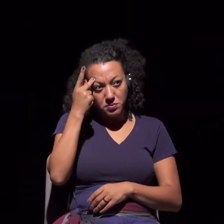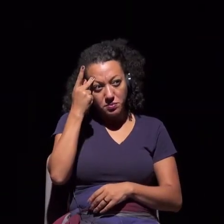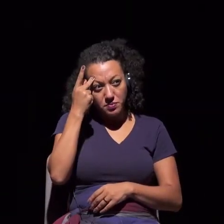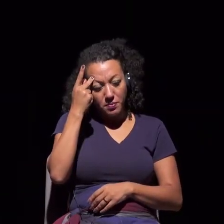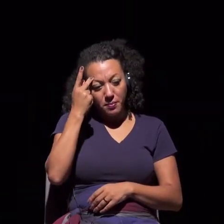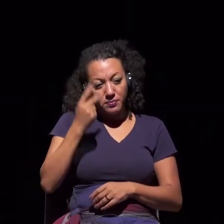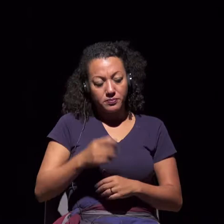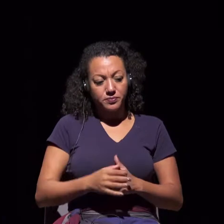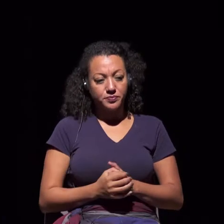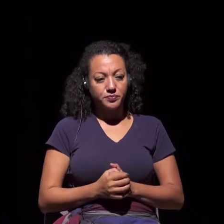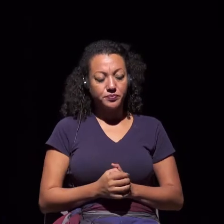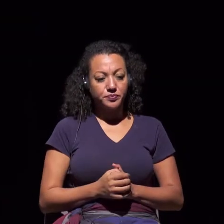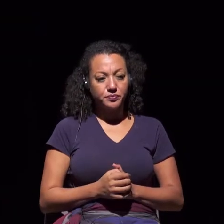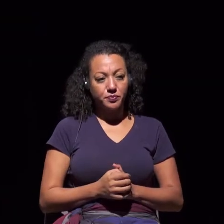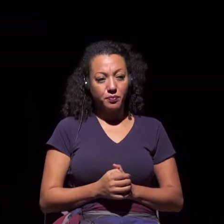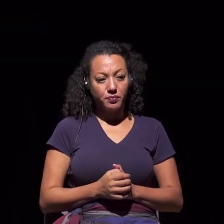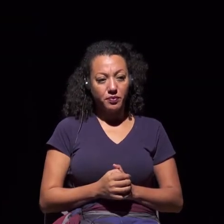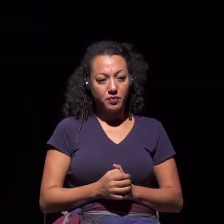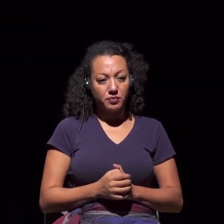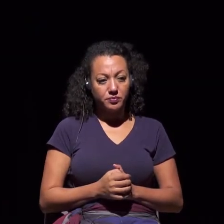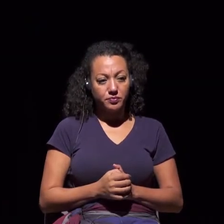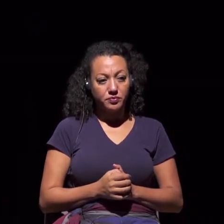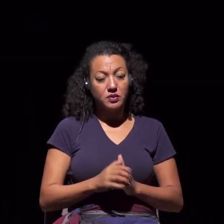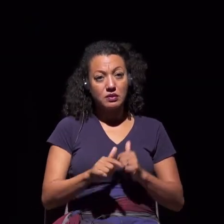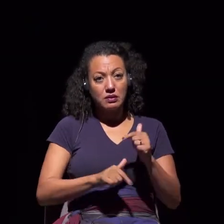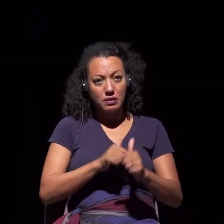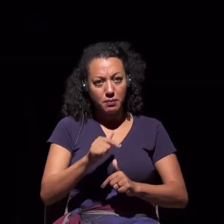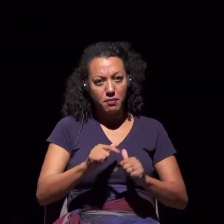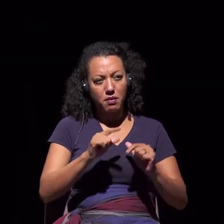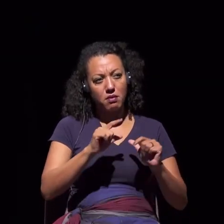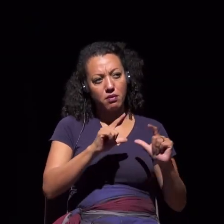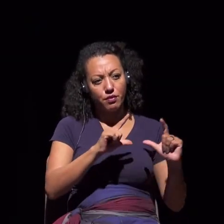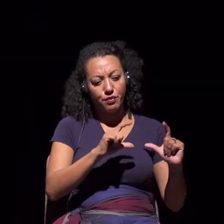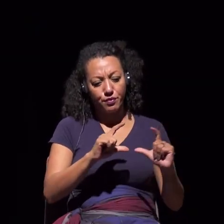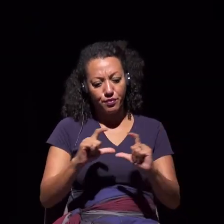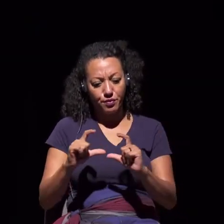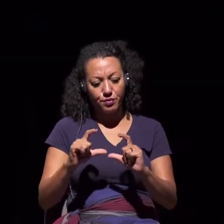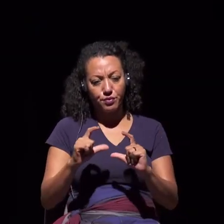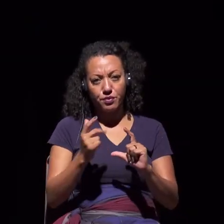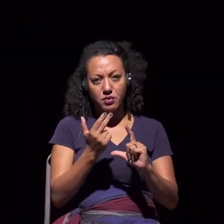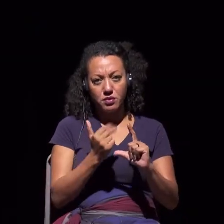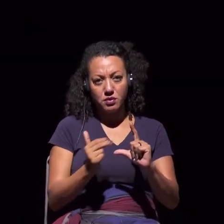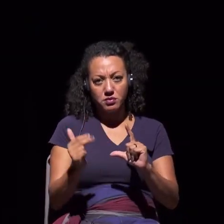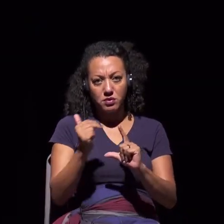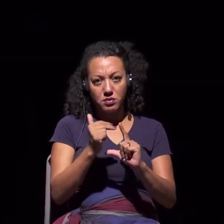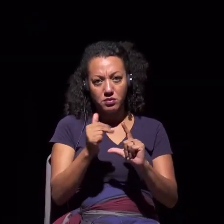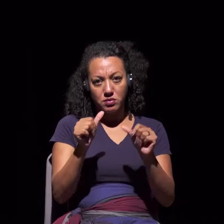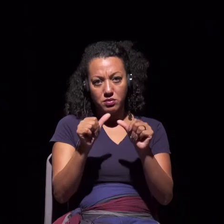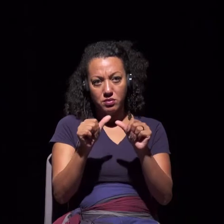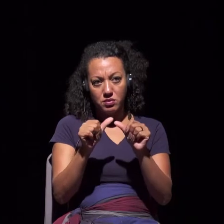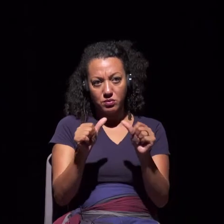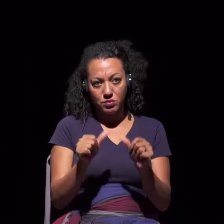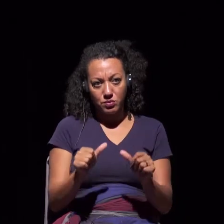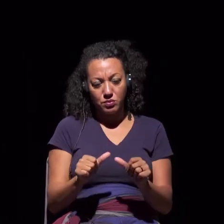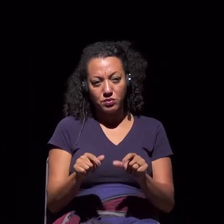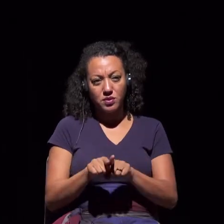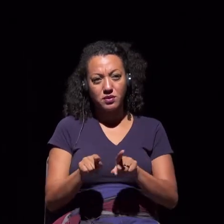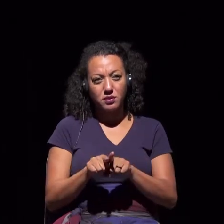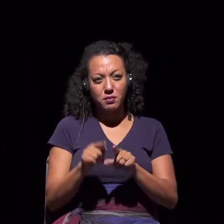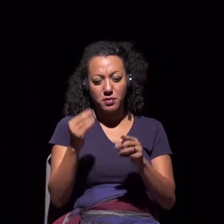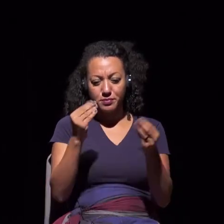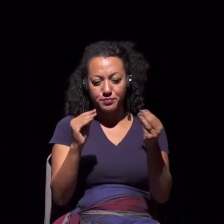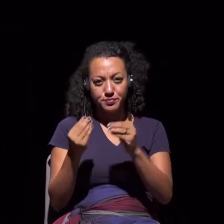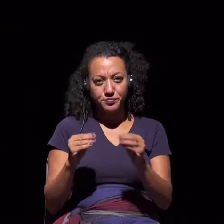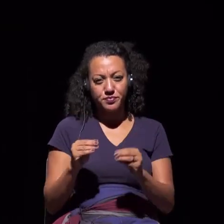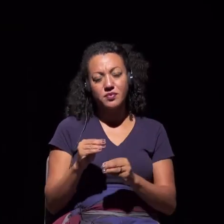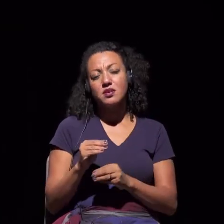photography, printmaking, drawing, sculpture, and multimedia installation. She